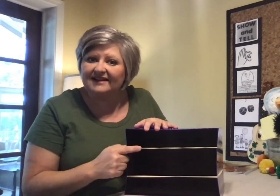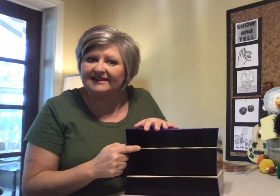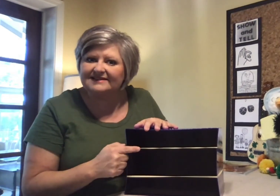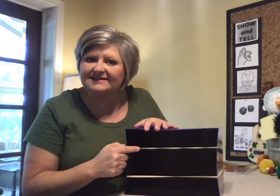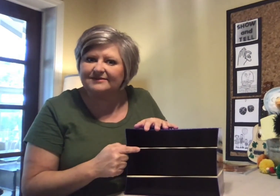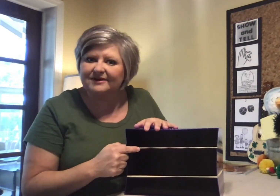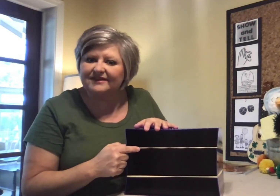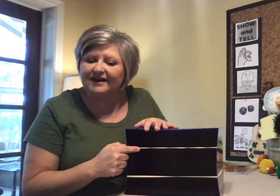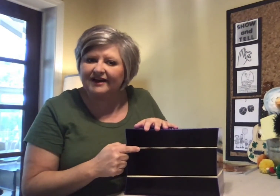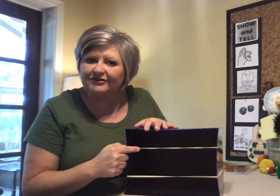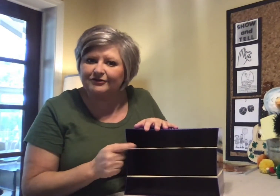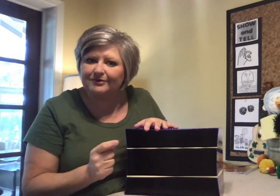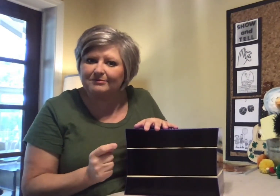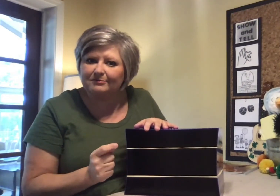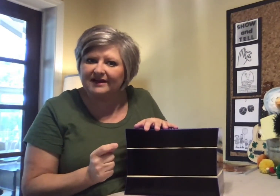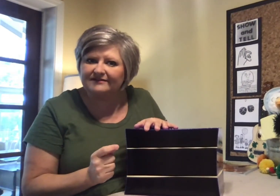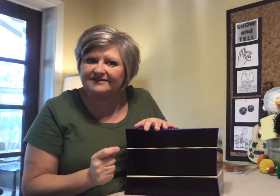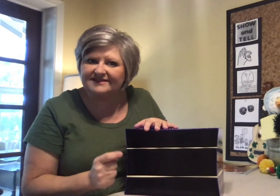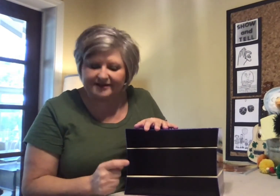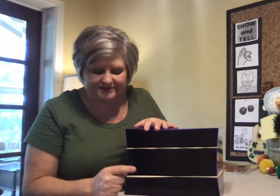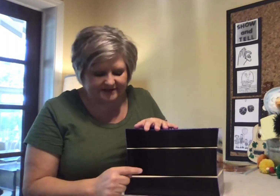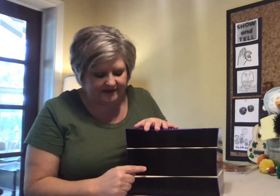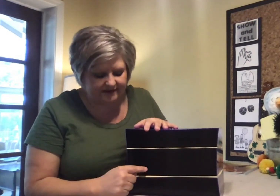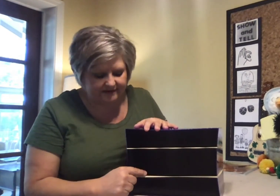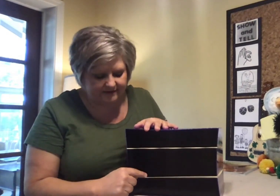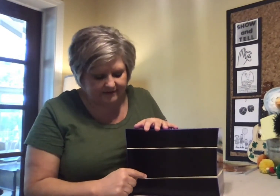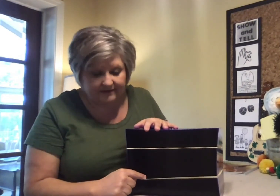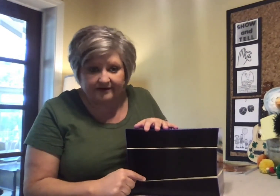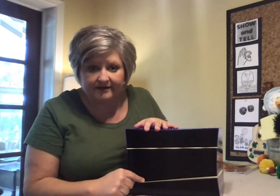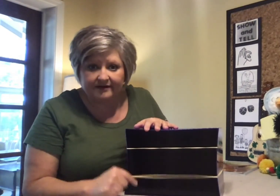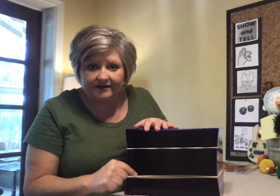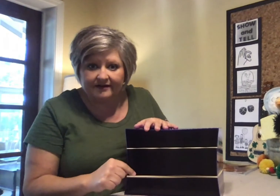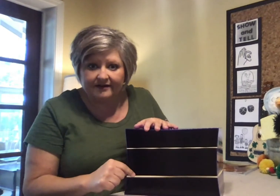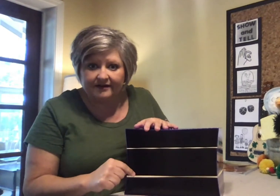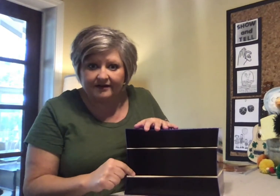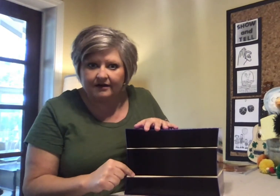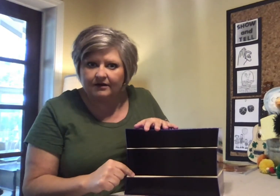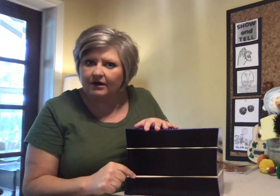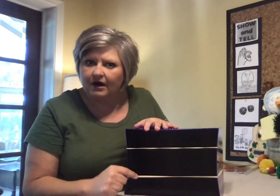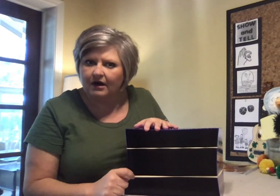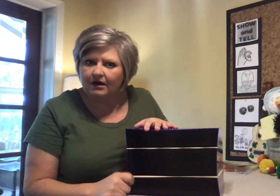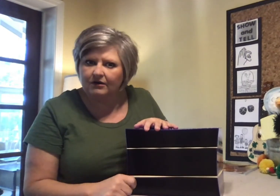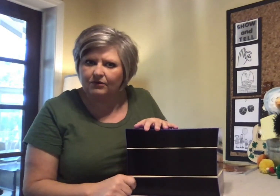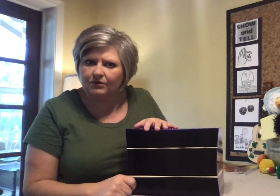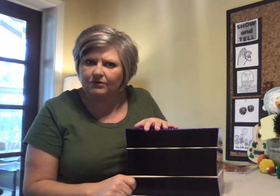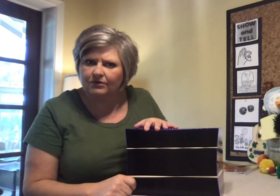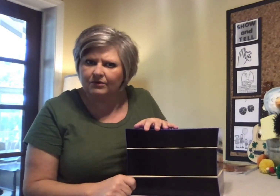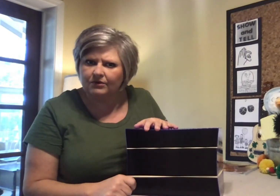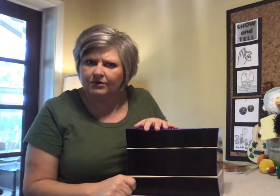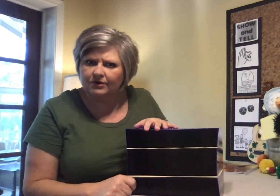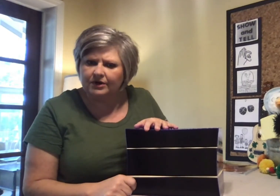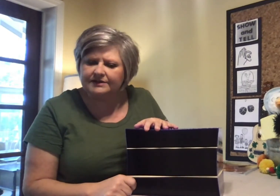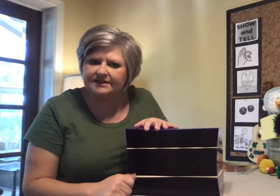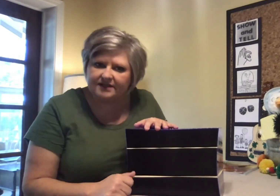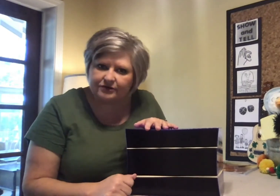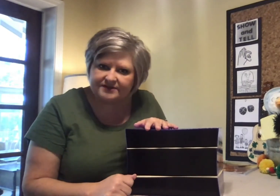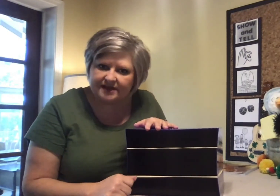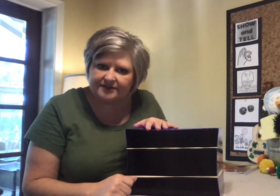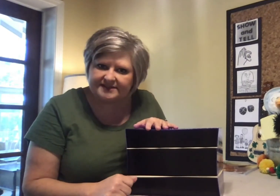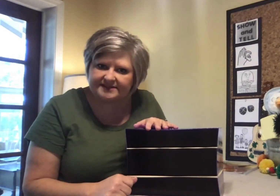Let's see what the other rubber band sounds like. Oh, did those sound the